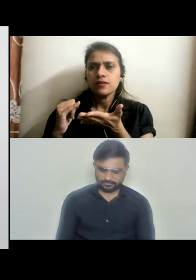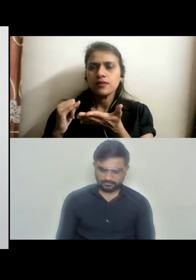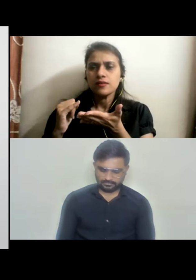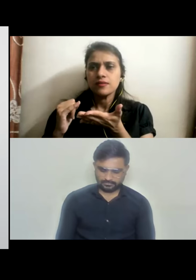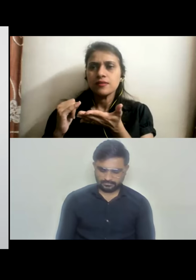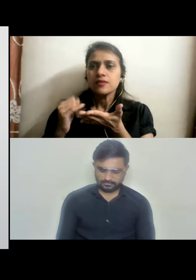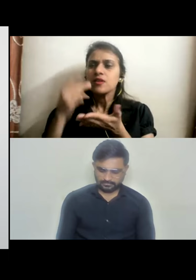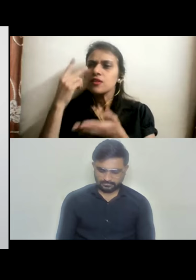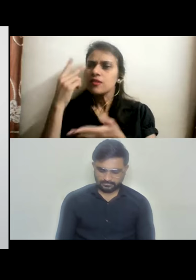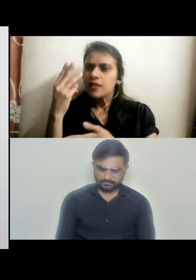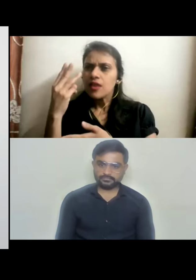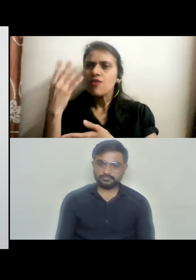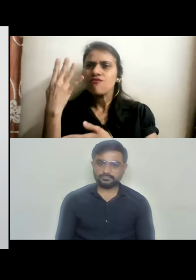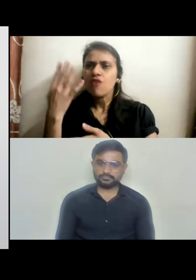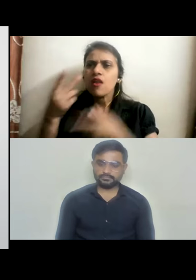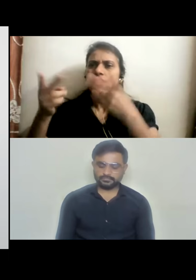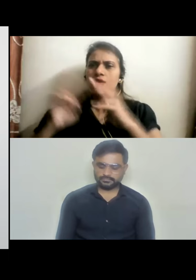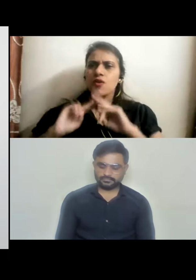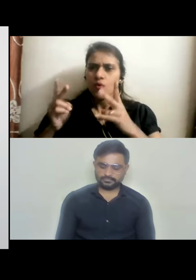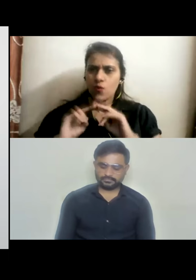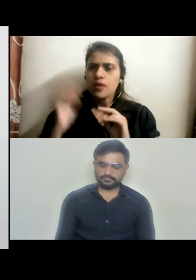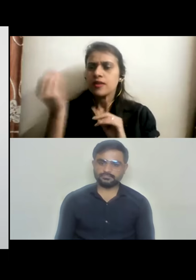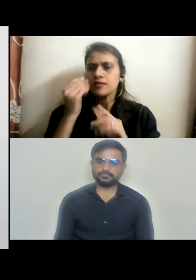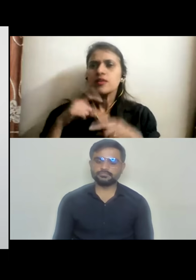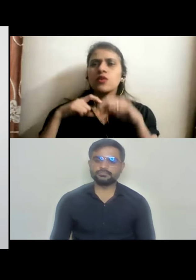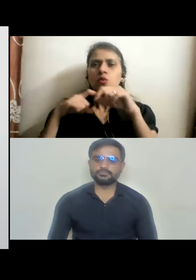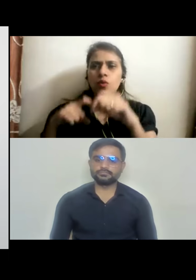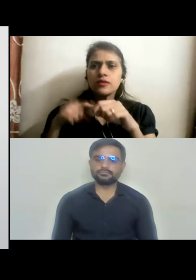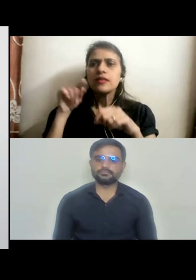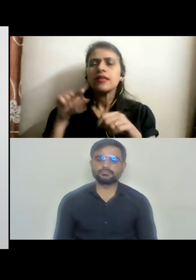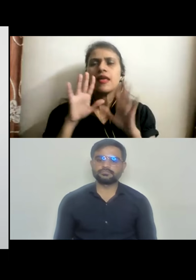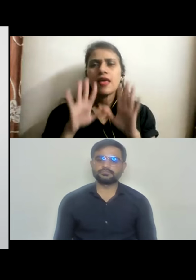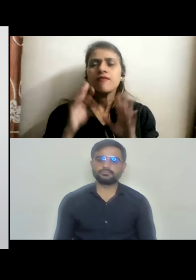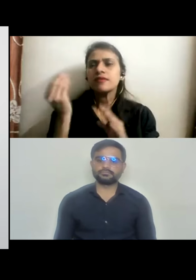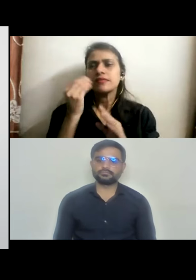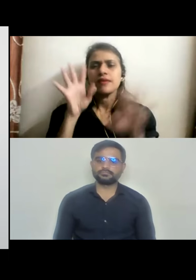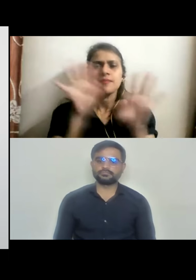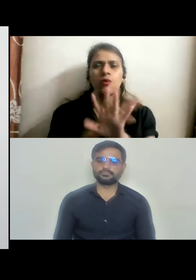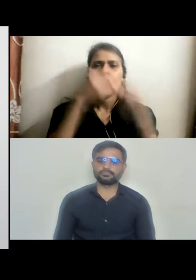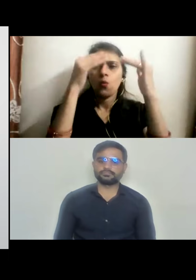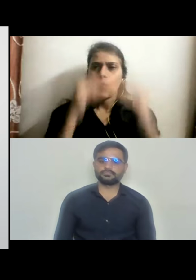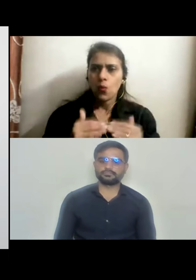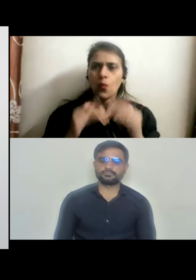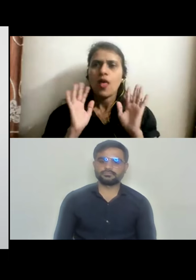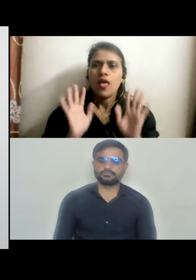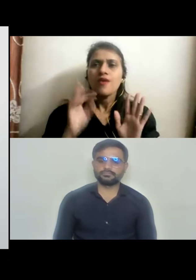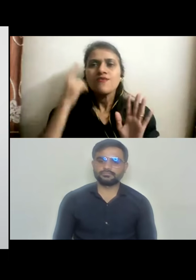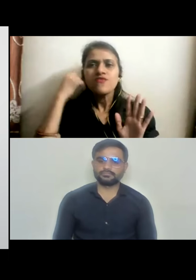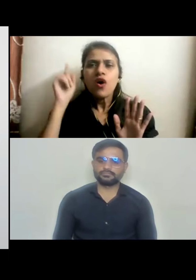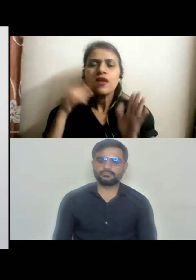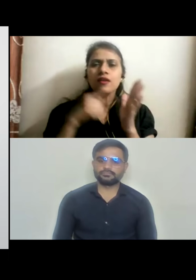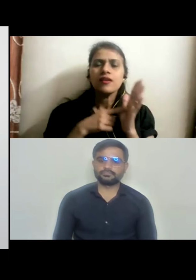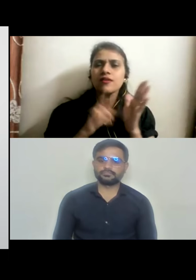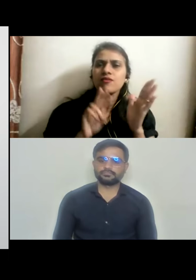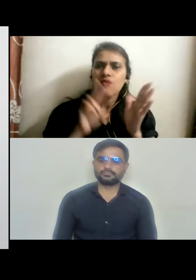entries, or for non-response to certain questions, there are ways in statistics where you put in certain values,